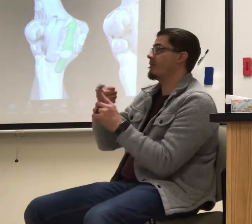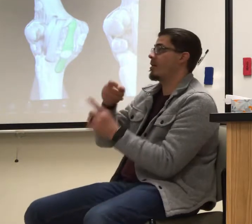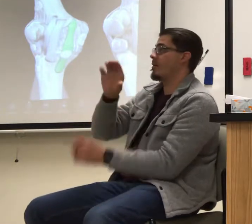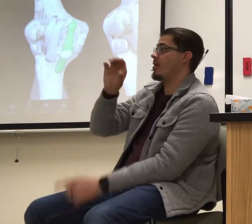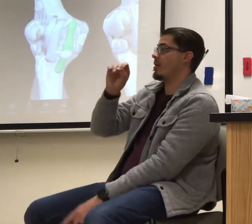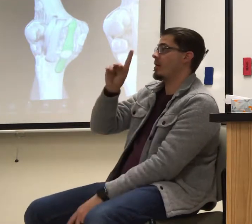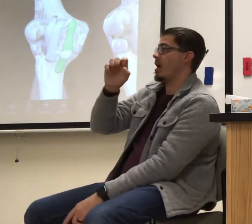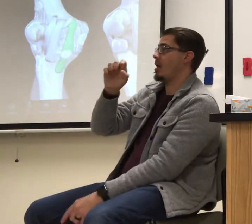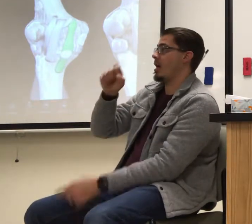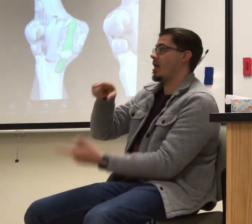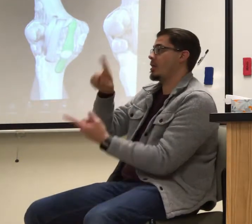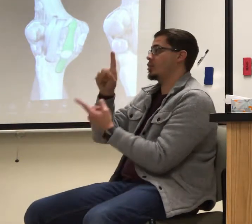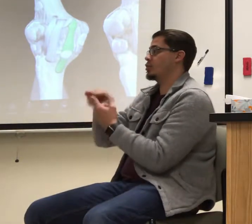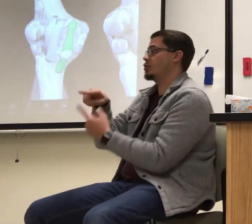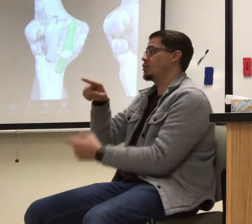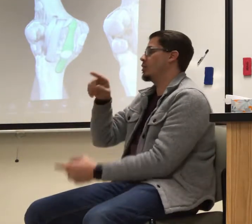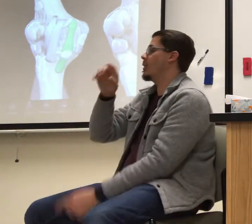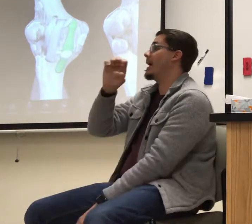to condyle,